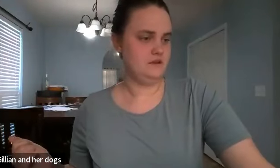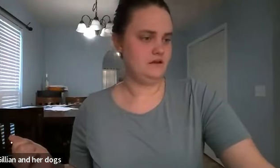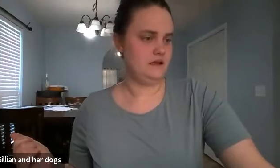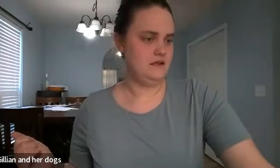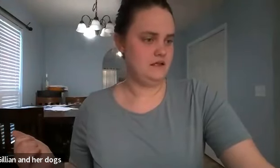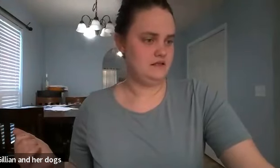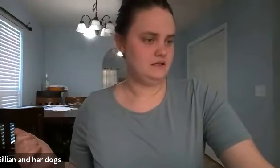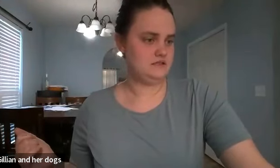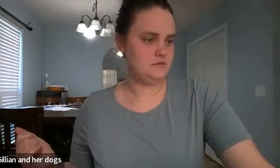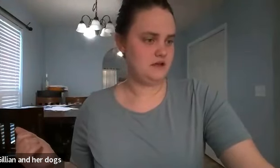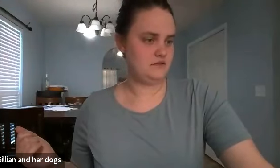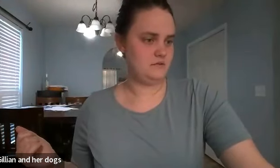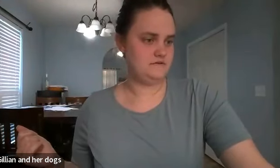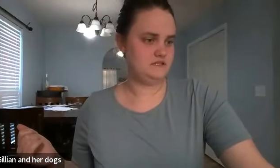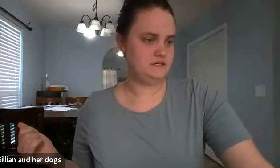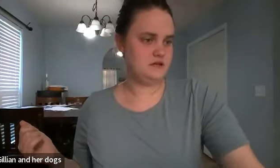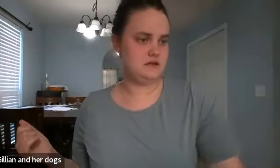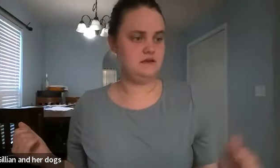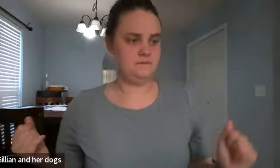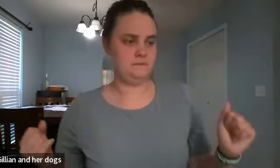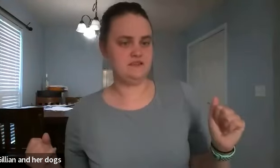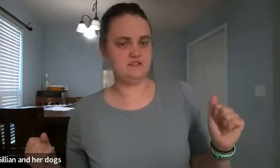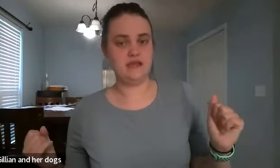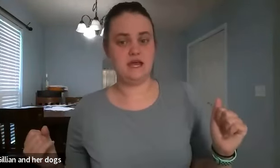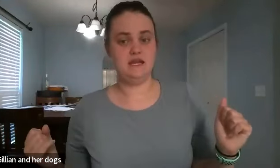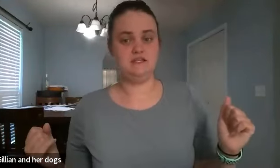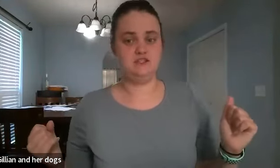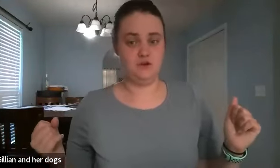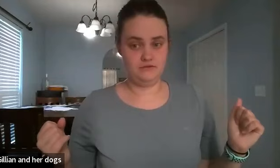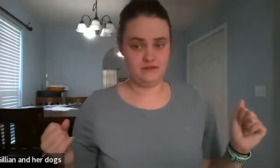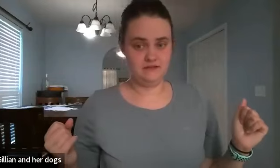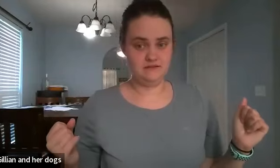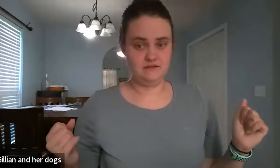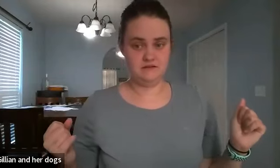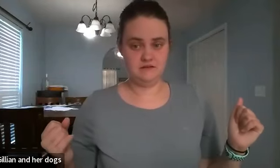All right. Let's go back through what we've done. So we had dolphin.